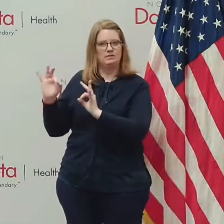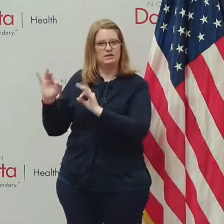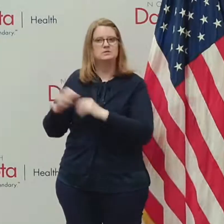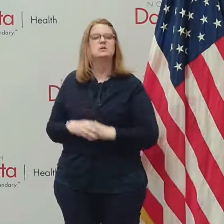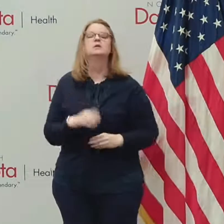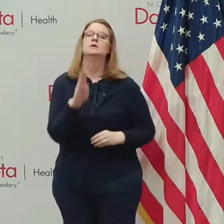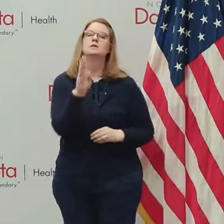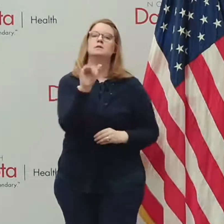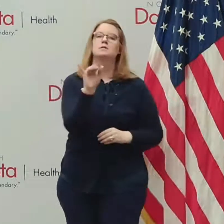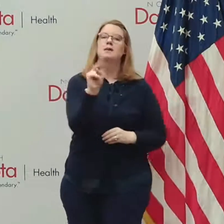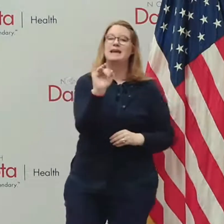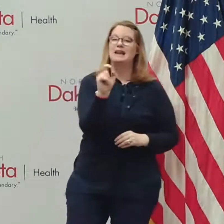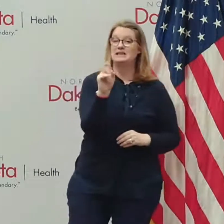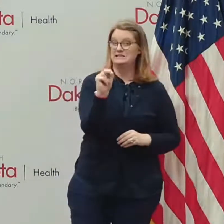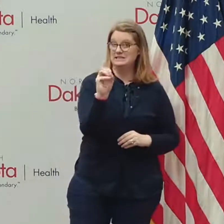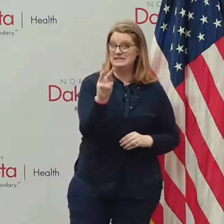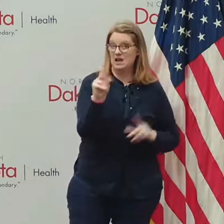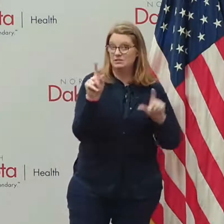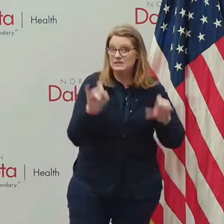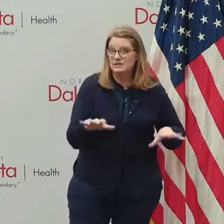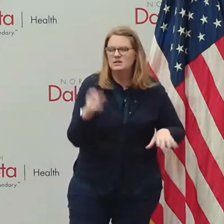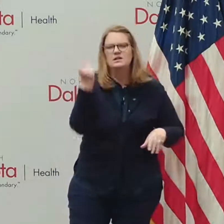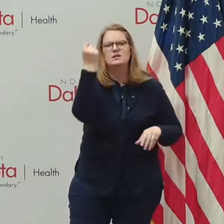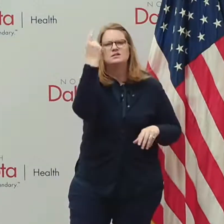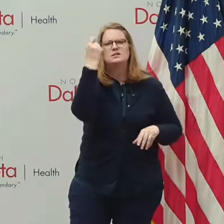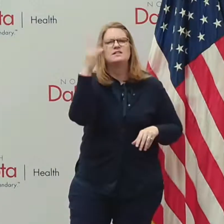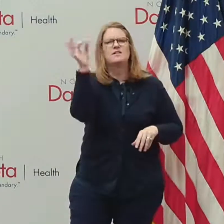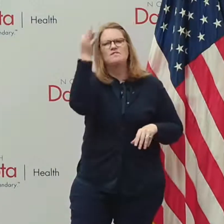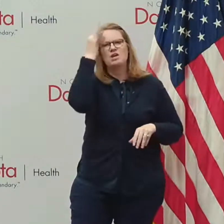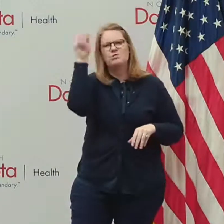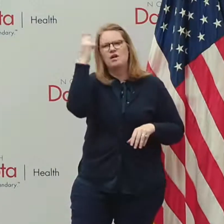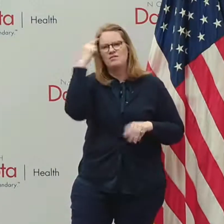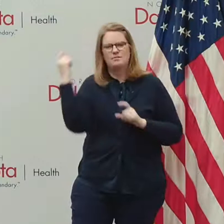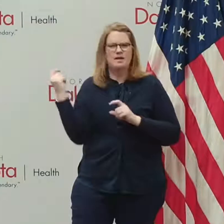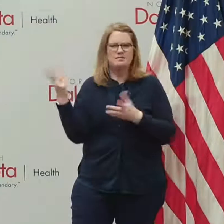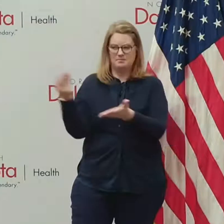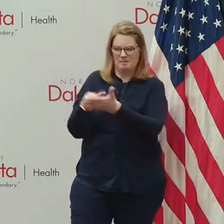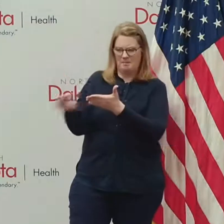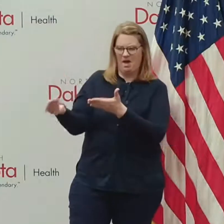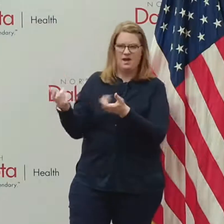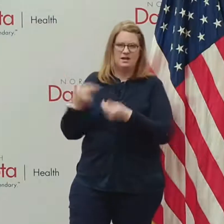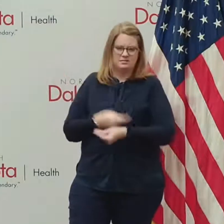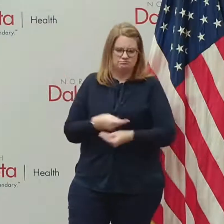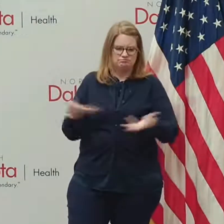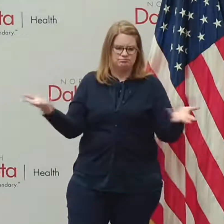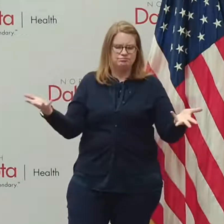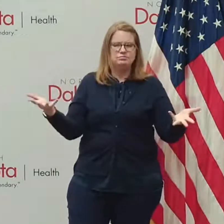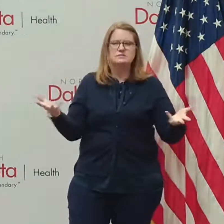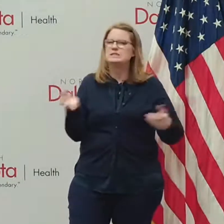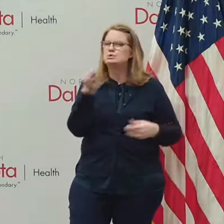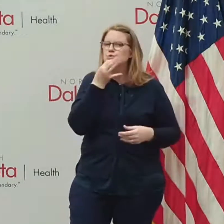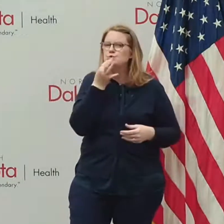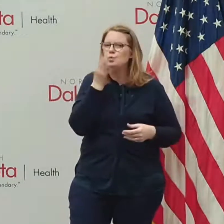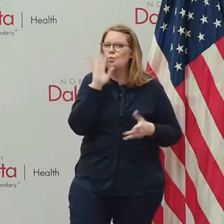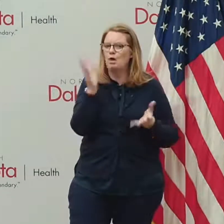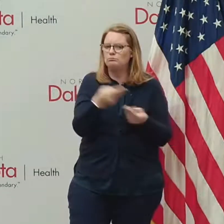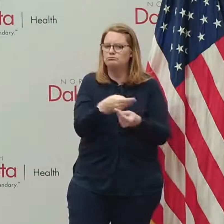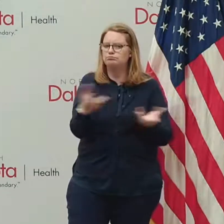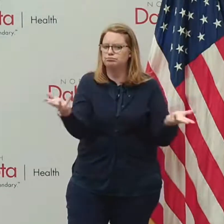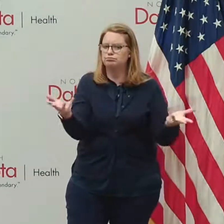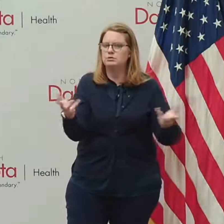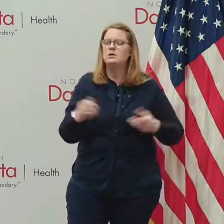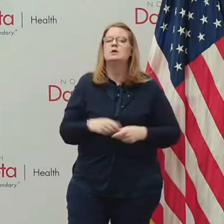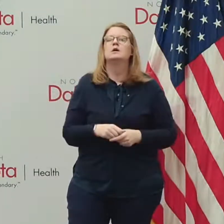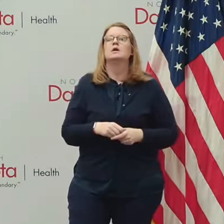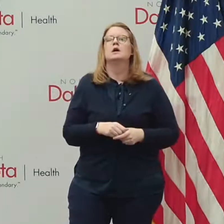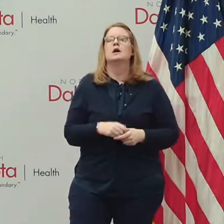Next Now tests, which we're receiving from the federal government, we're getting ready to deploy those soon, and those